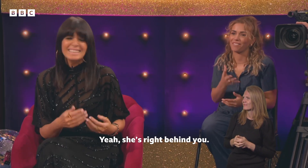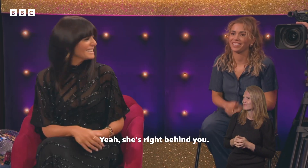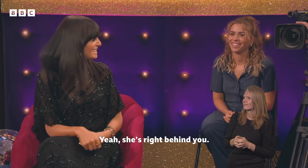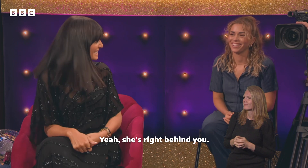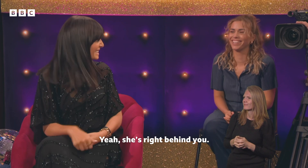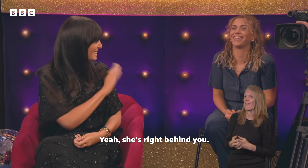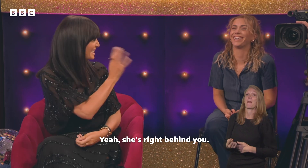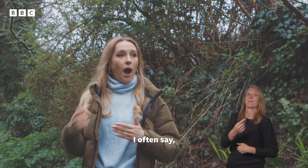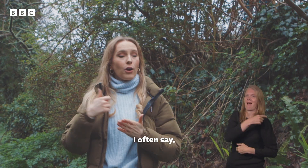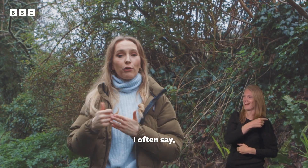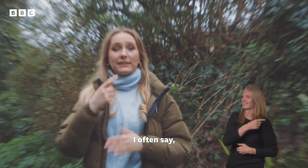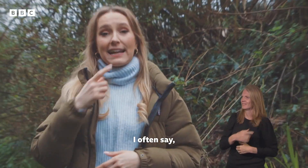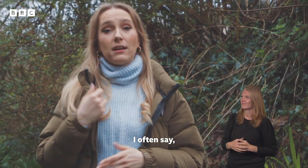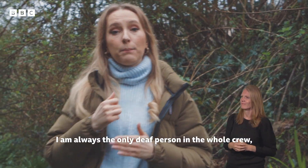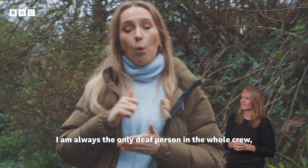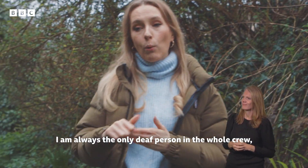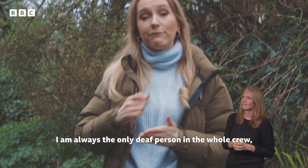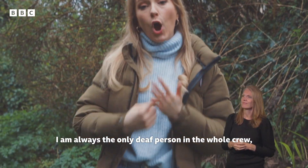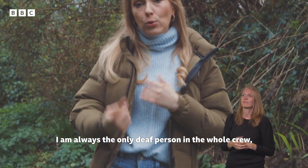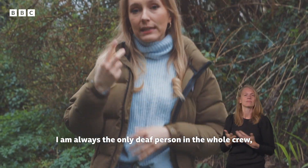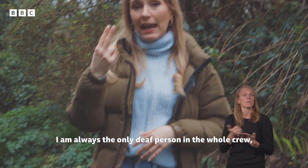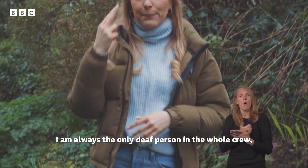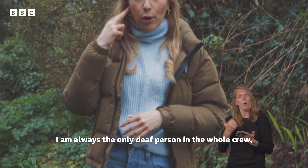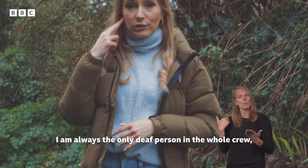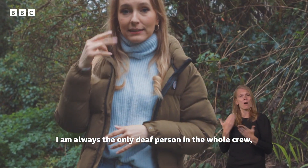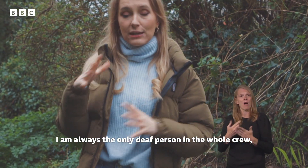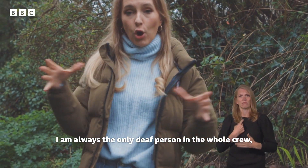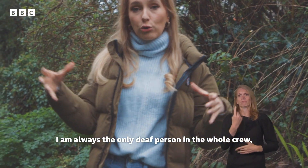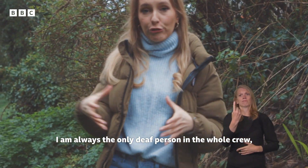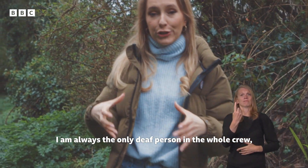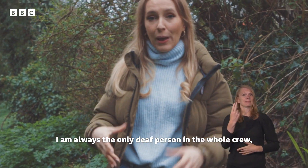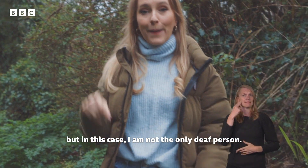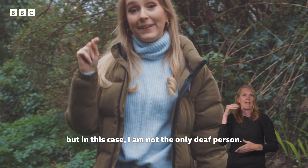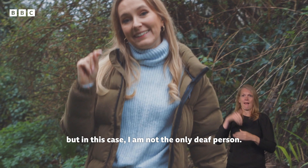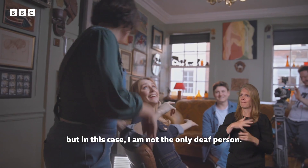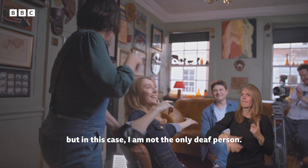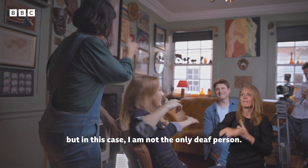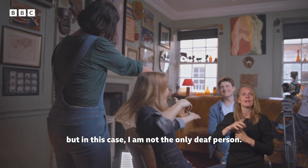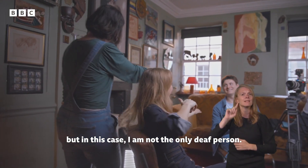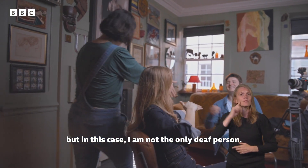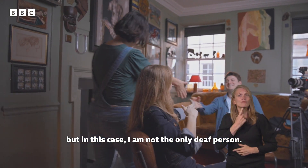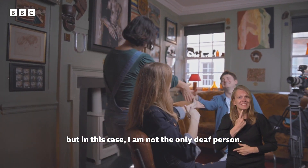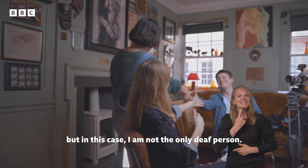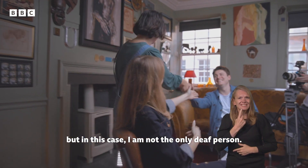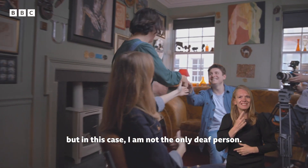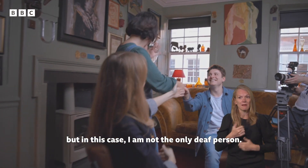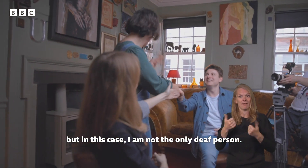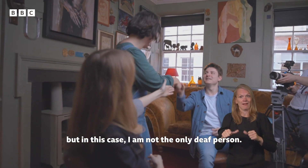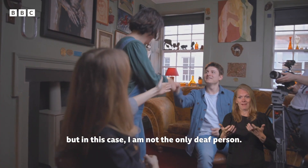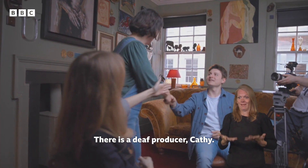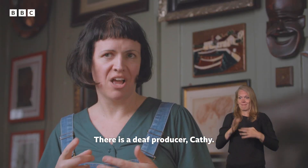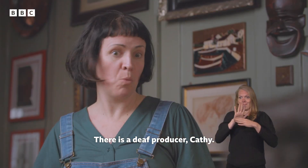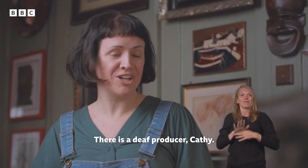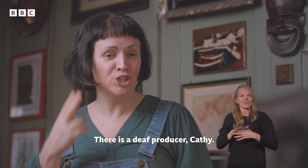Yeah, she's right behind you. I often say I'm always the only deaf person in the whole crew, but in this case, I am not the only deaf